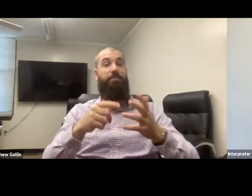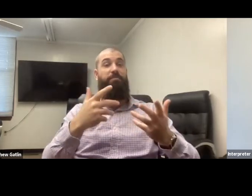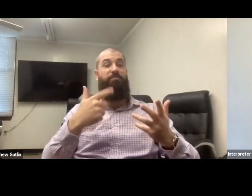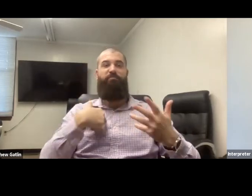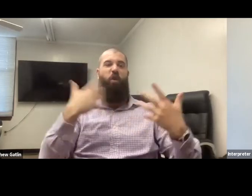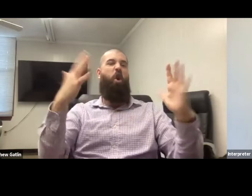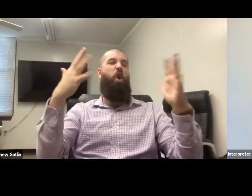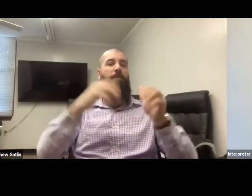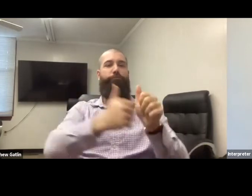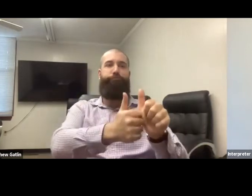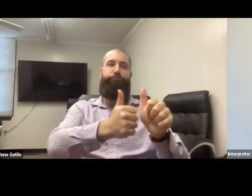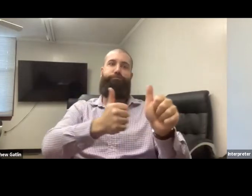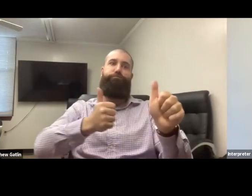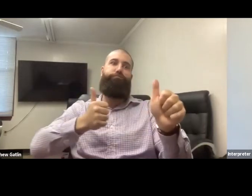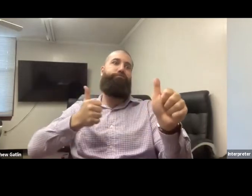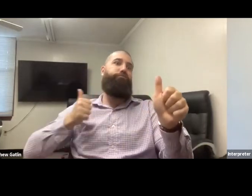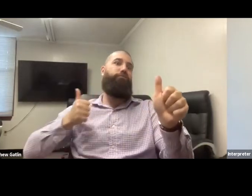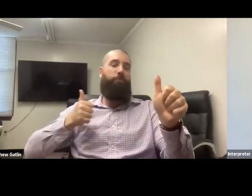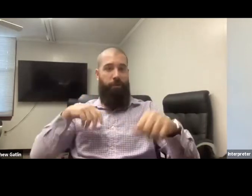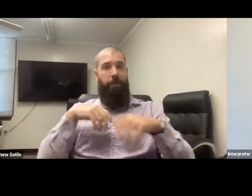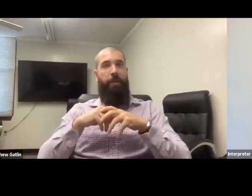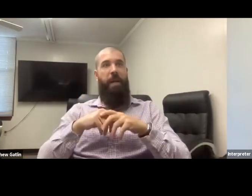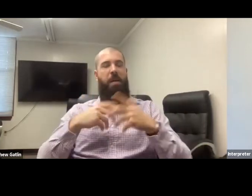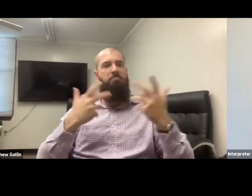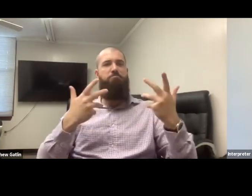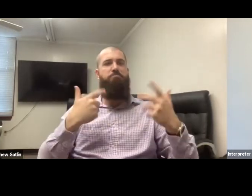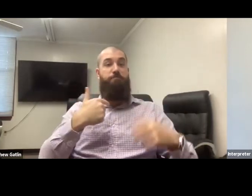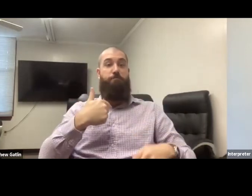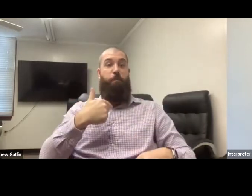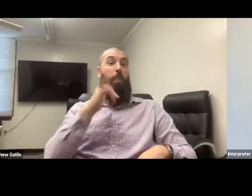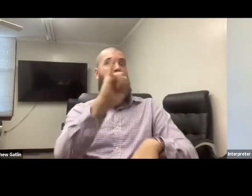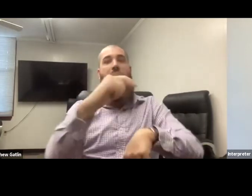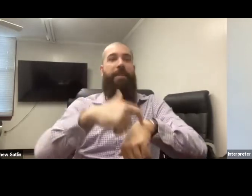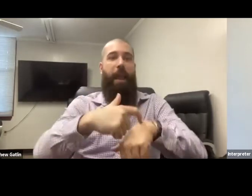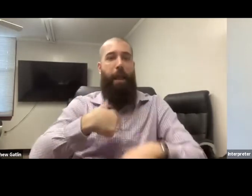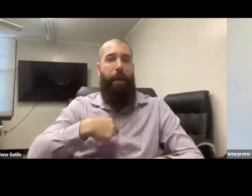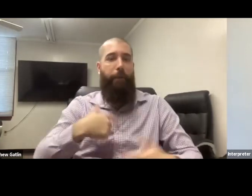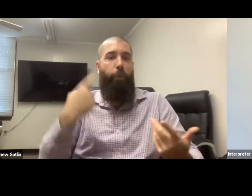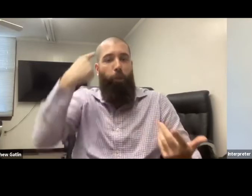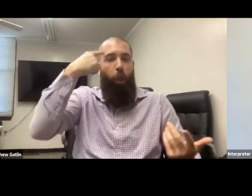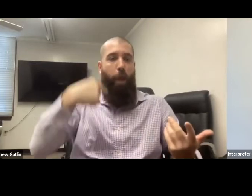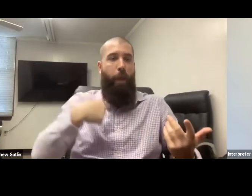So by third grade, I was already falling way behind.